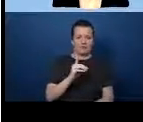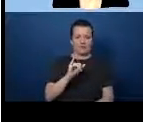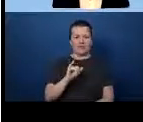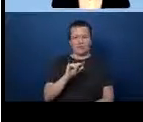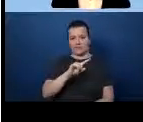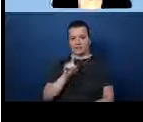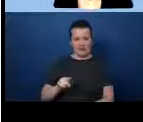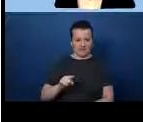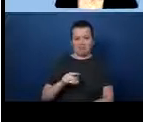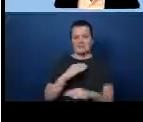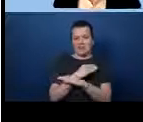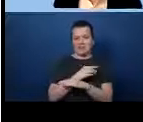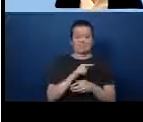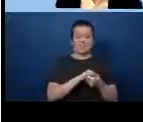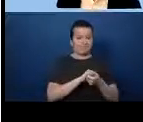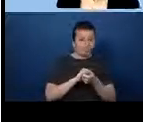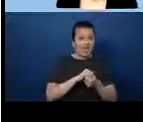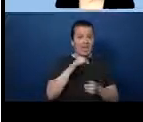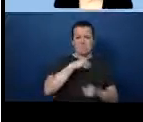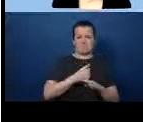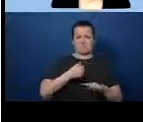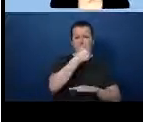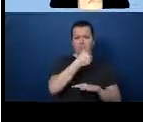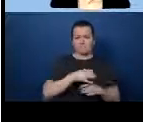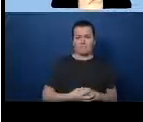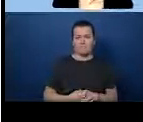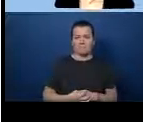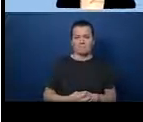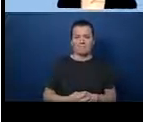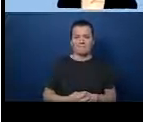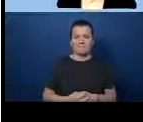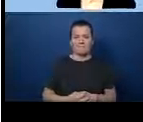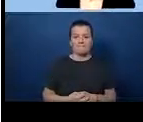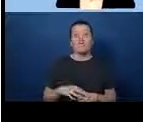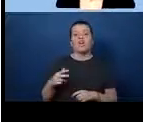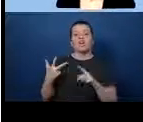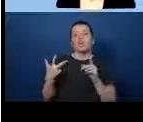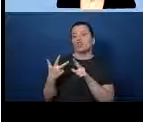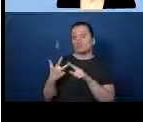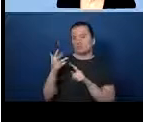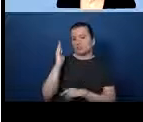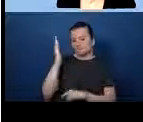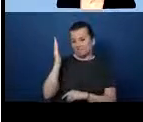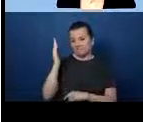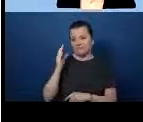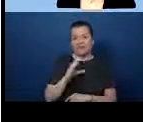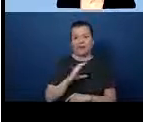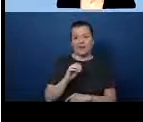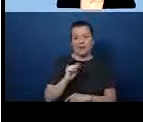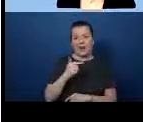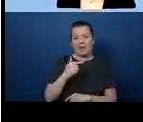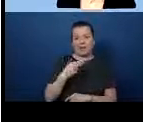Zambia, YADIS. And finally, our third panelist is Associate Professor